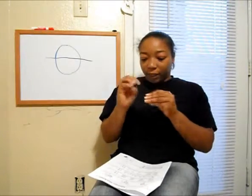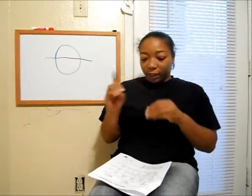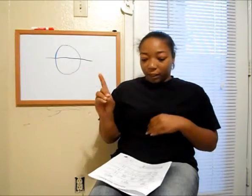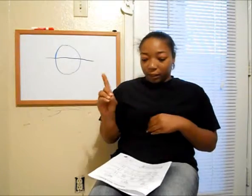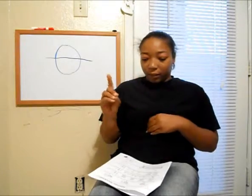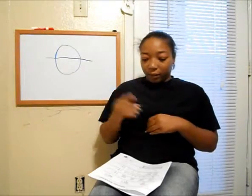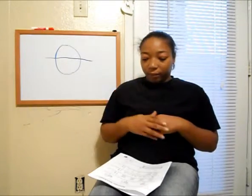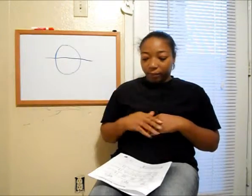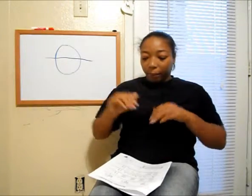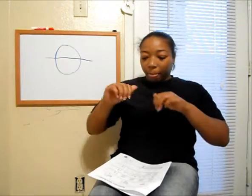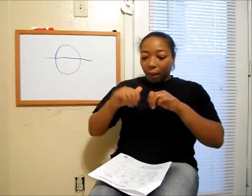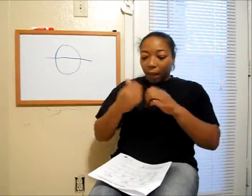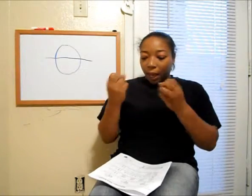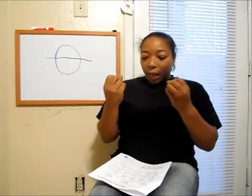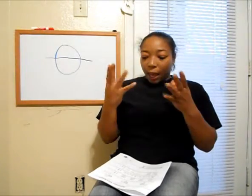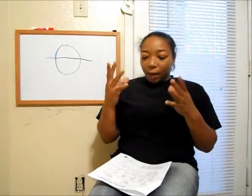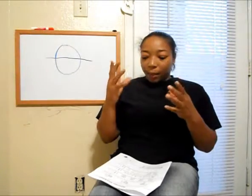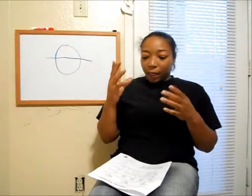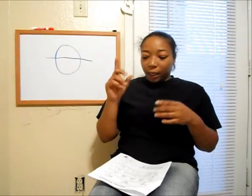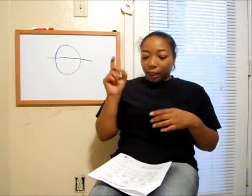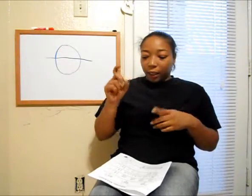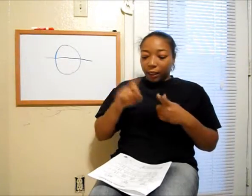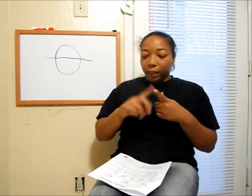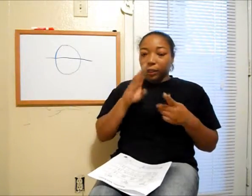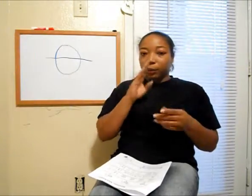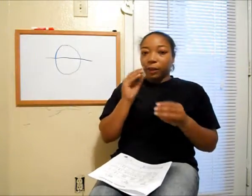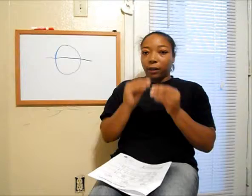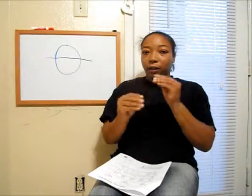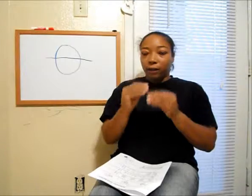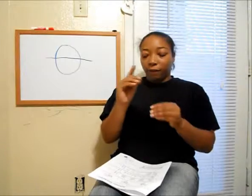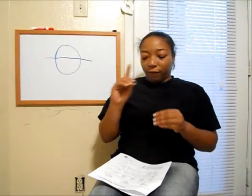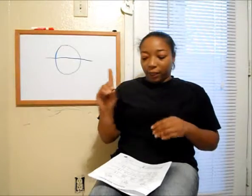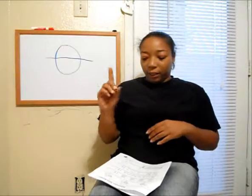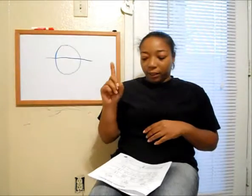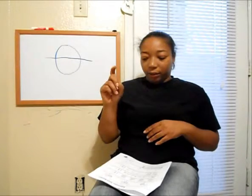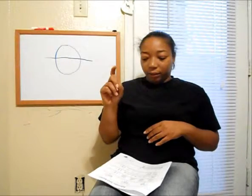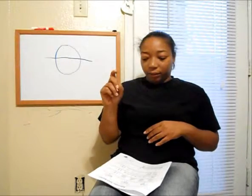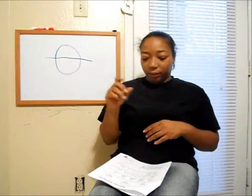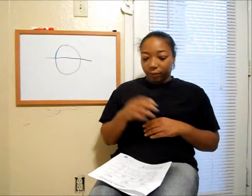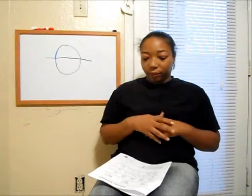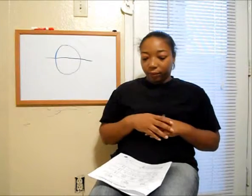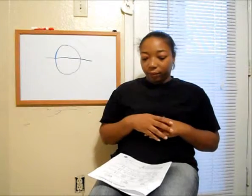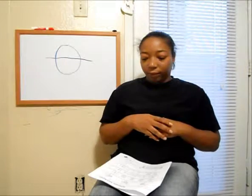fixed. How many need to be fixed?